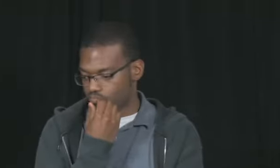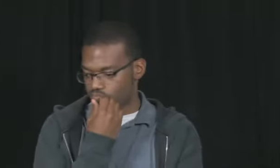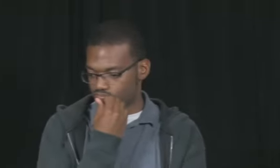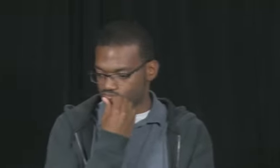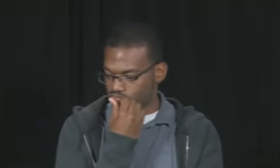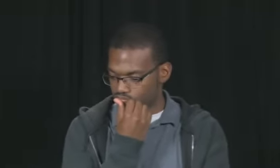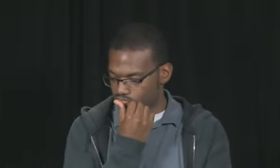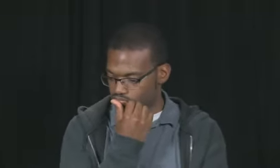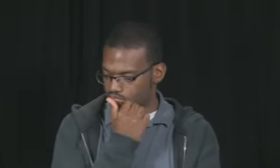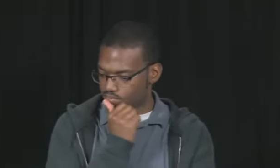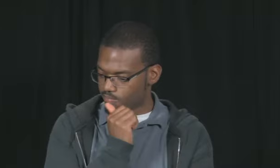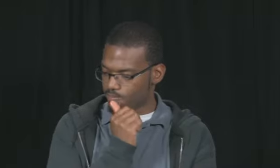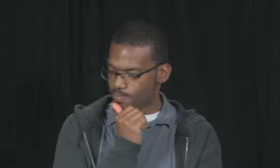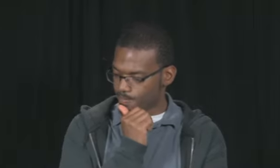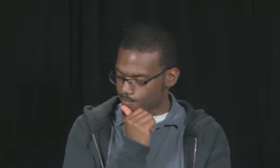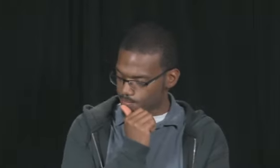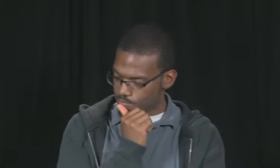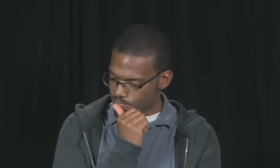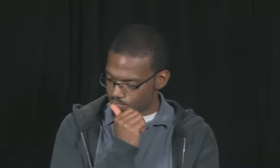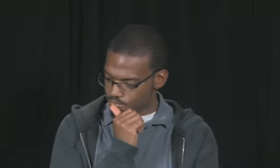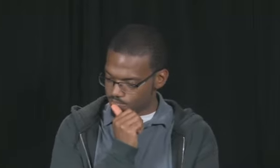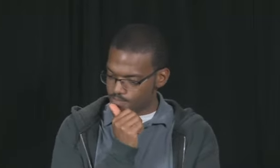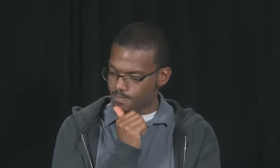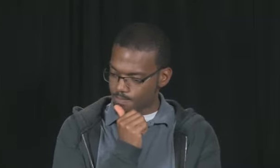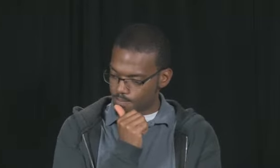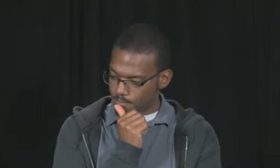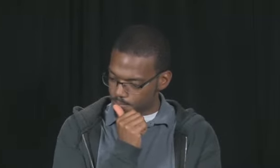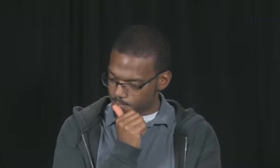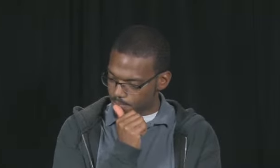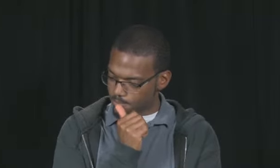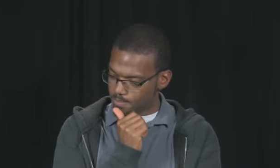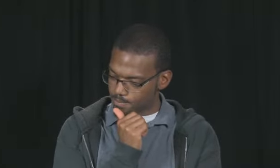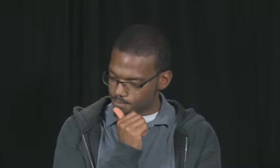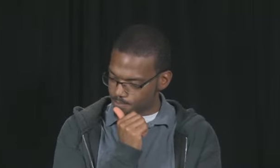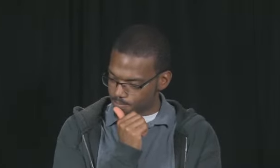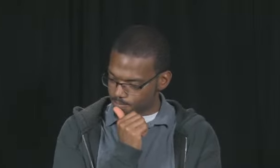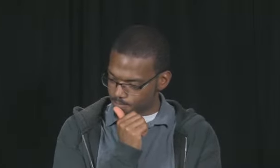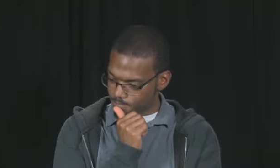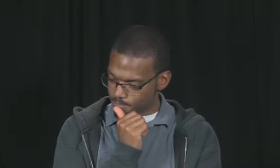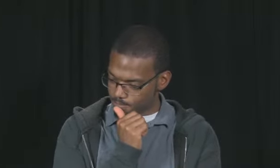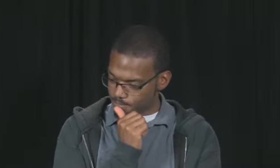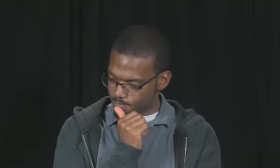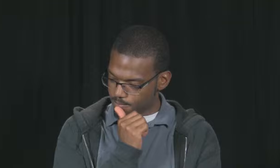what this thing is about, this sonnet. It's not about you and them. It's about her. It's always about